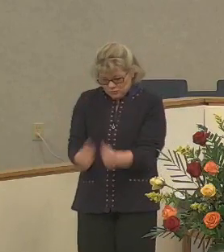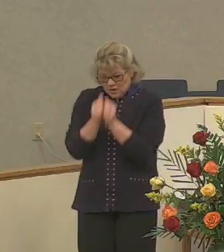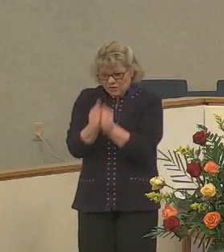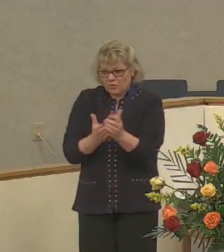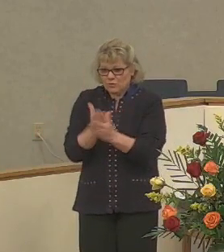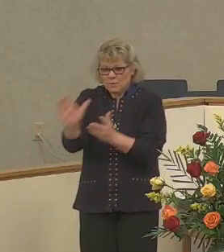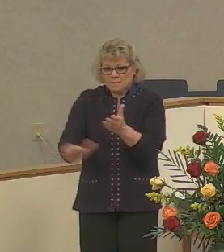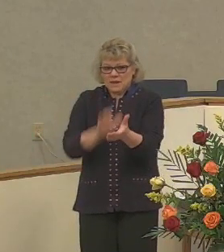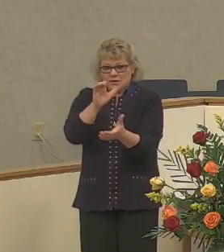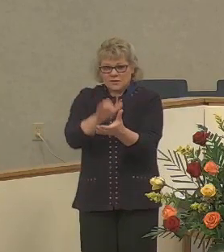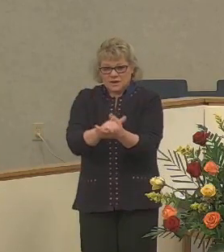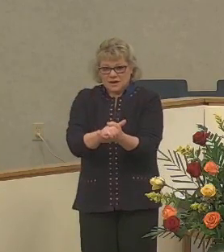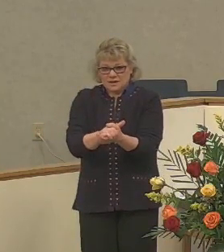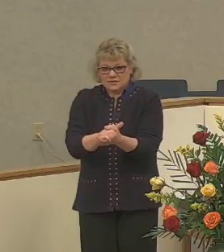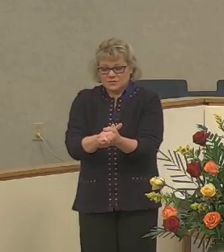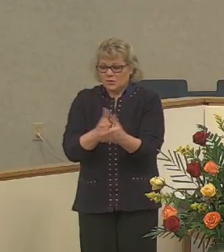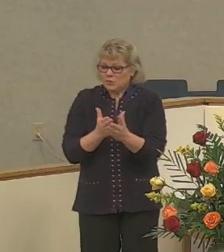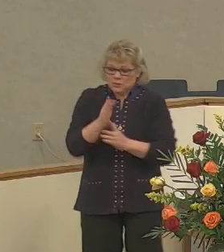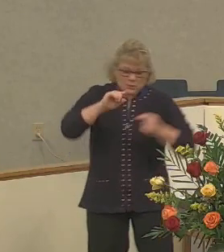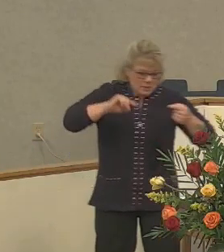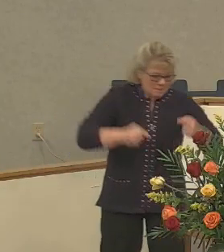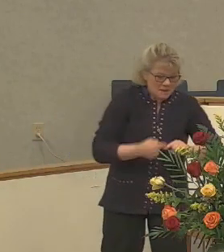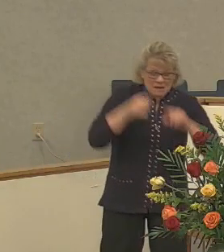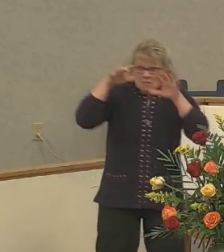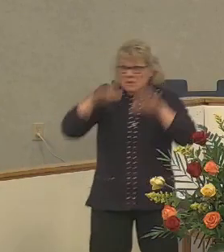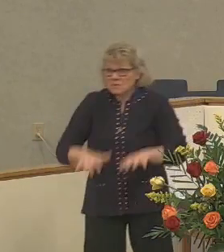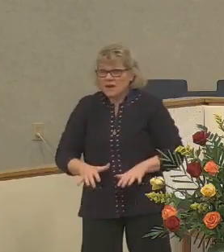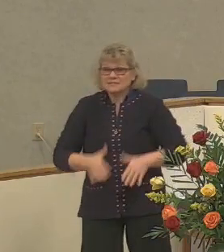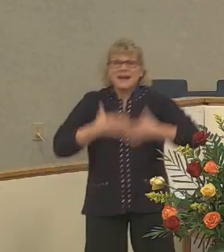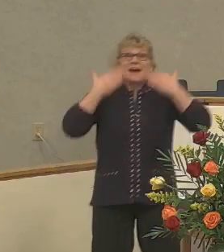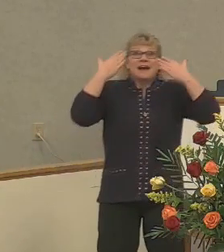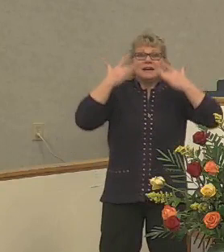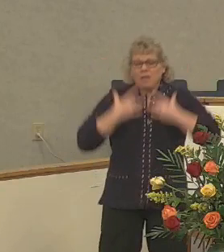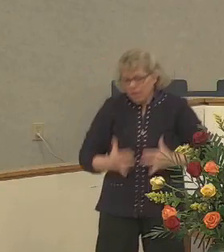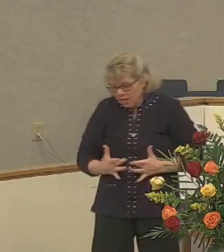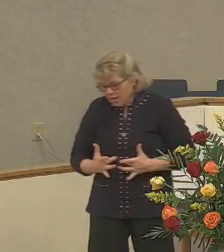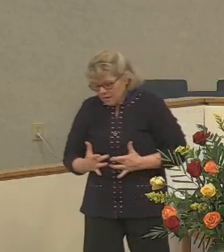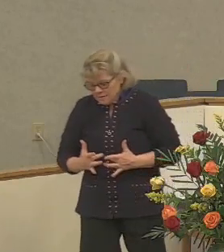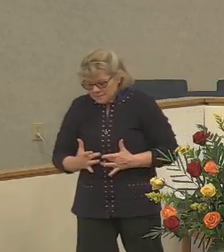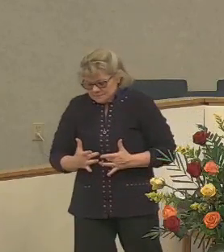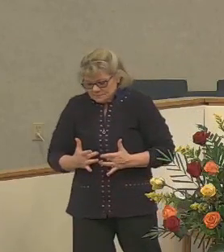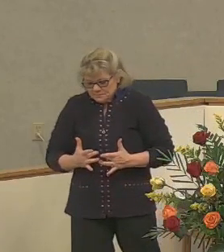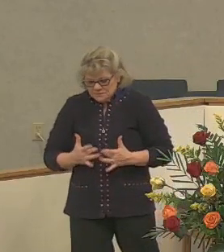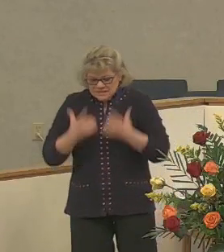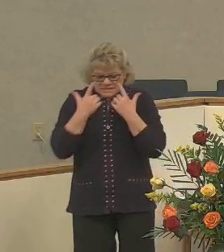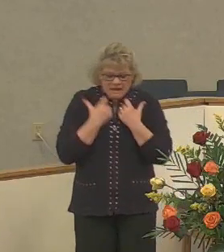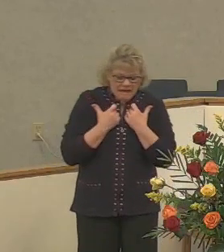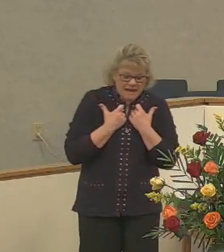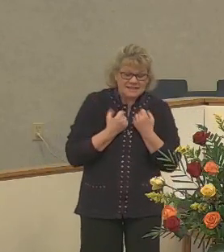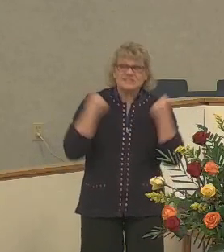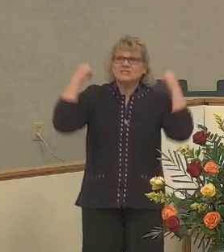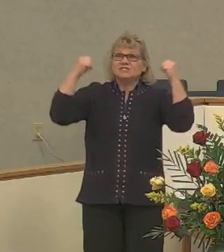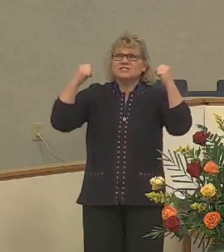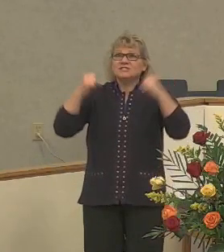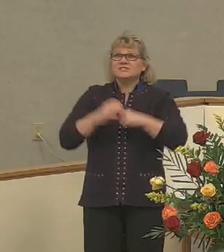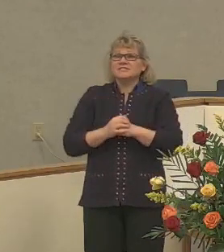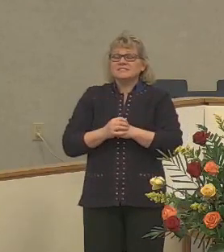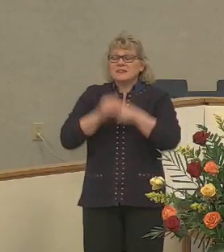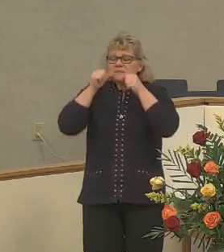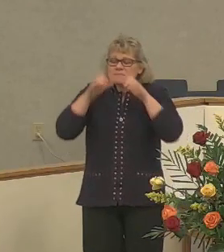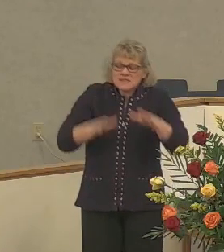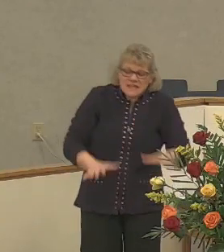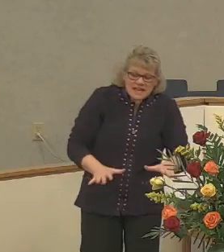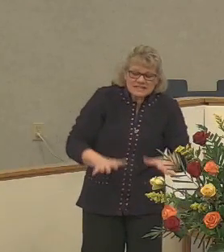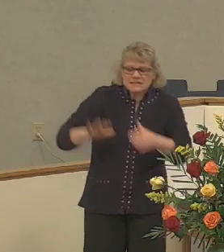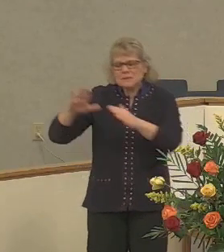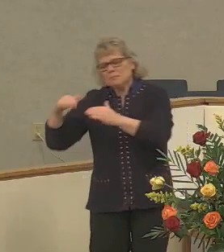marriage. Through the pain and through the rain, the ups and downs, the joys and the sorrows, the tears and the cheers, the blessings